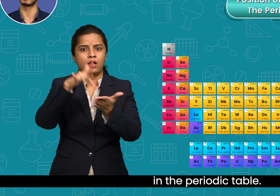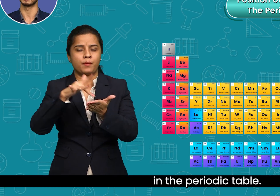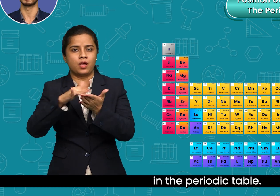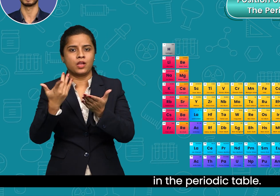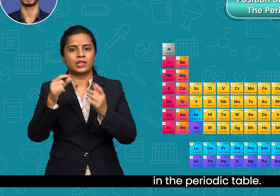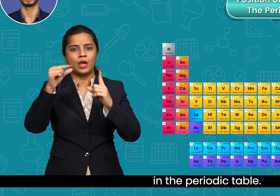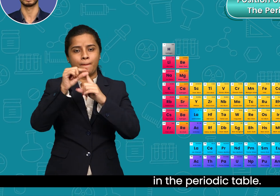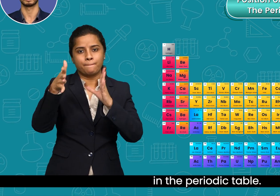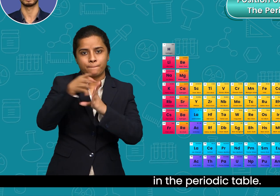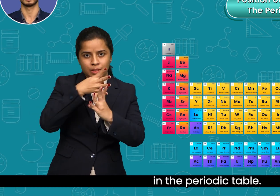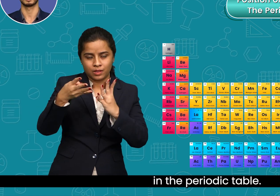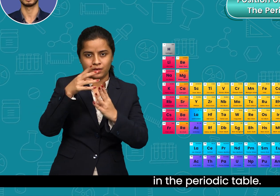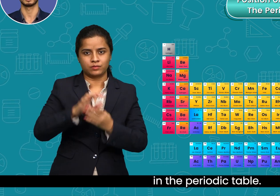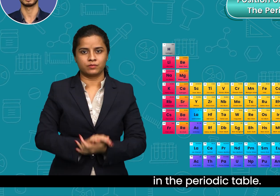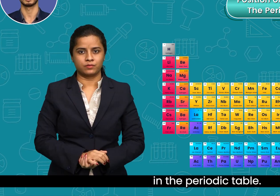periodic table.